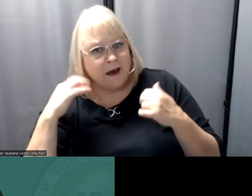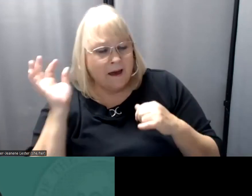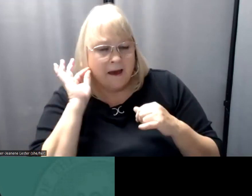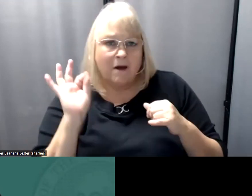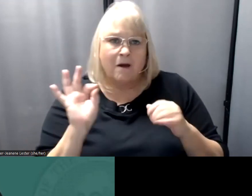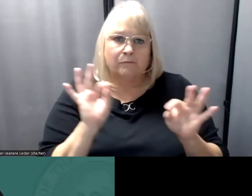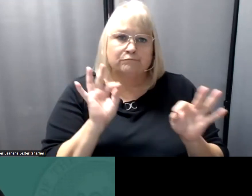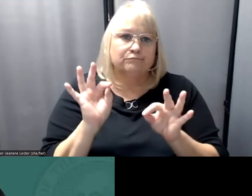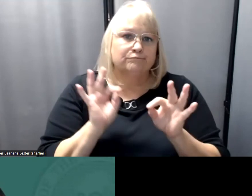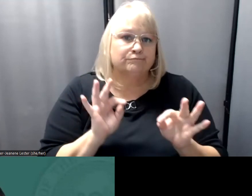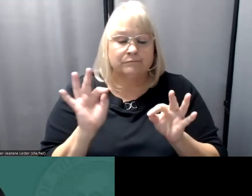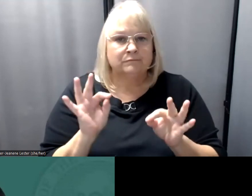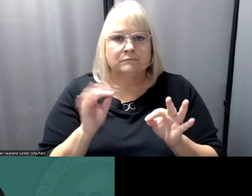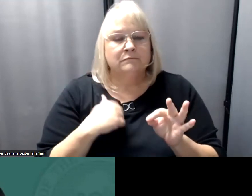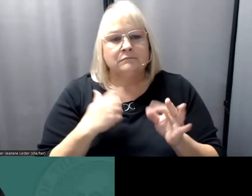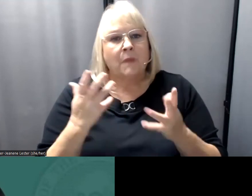whatever it might be. It's like, well,